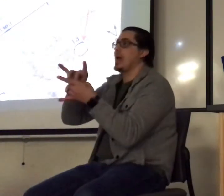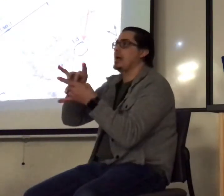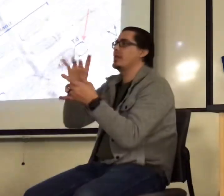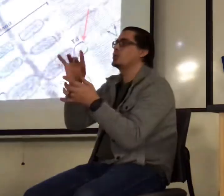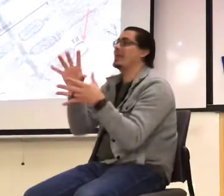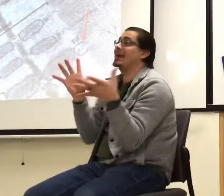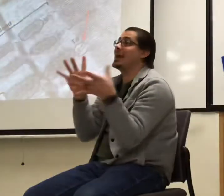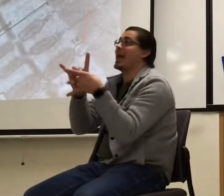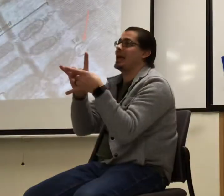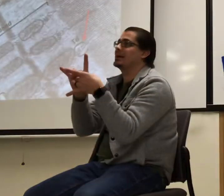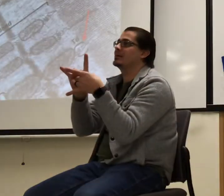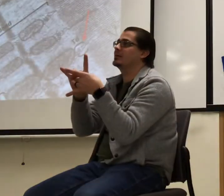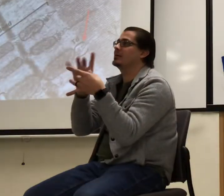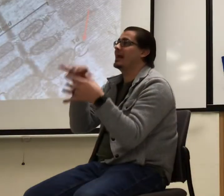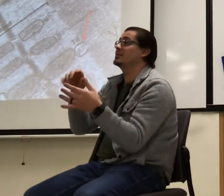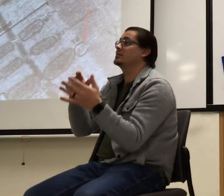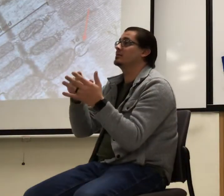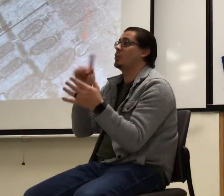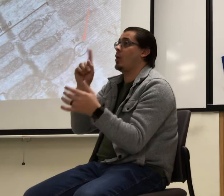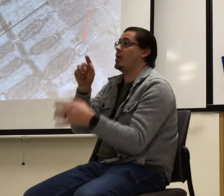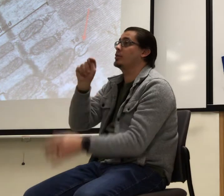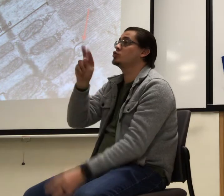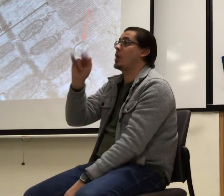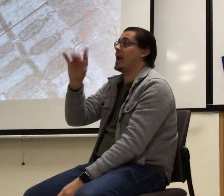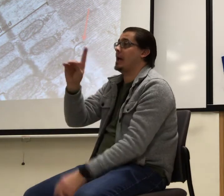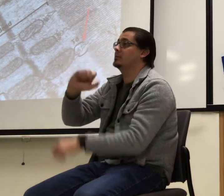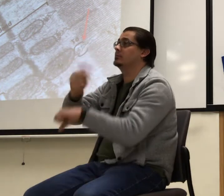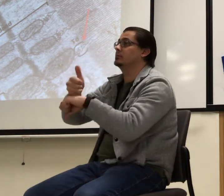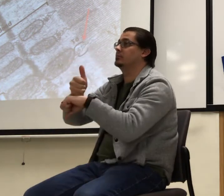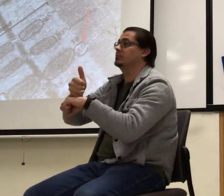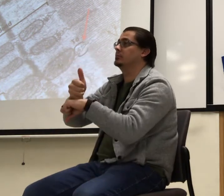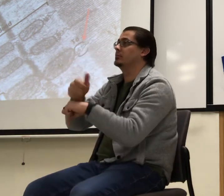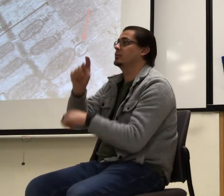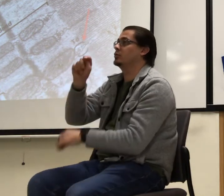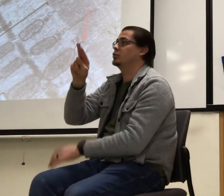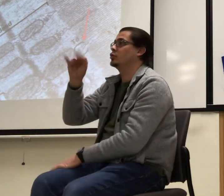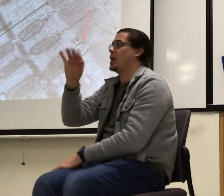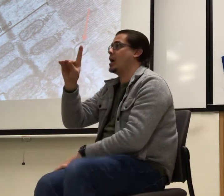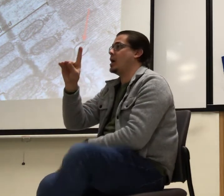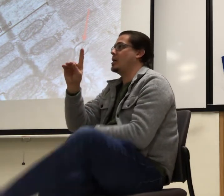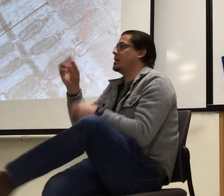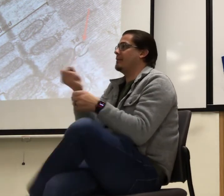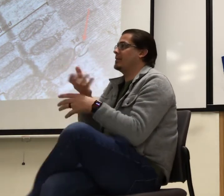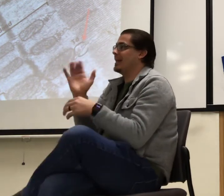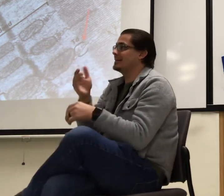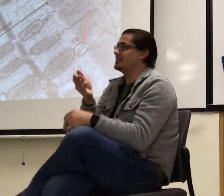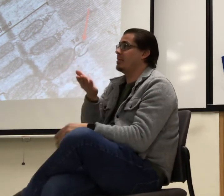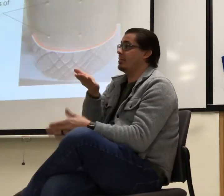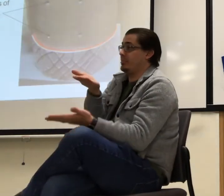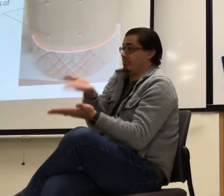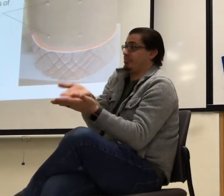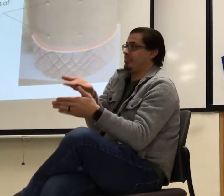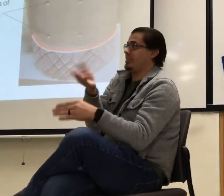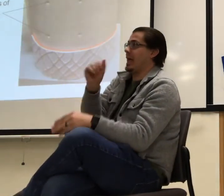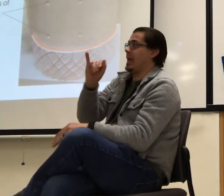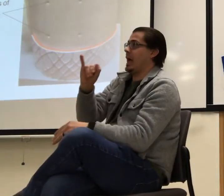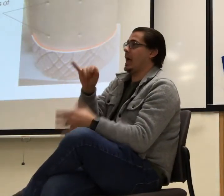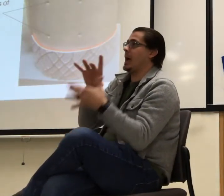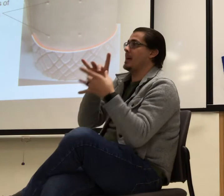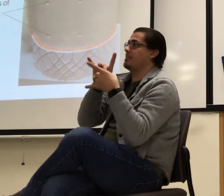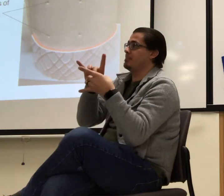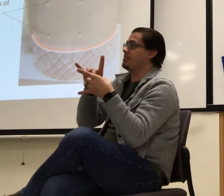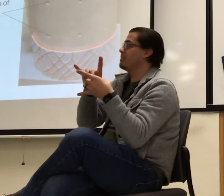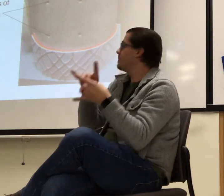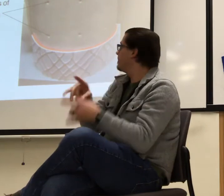That's the histology to confirm the whole triad thing being at the A Iban Junction. Here's an